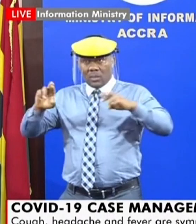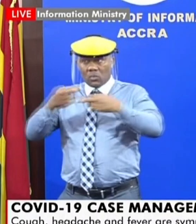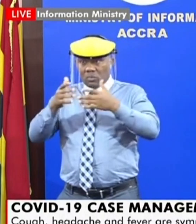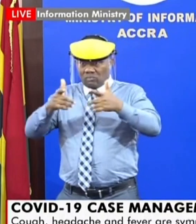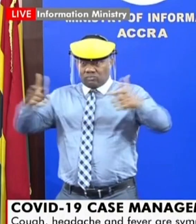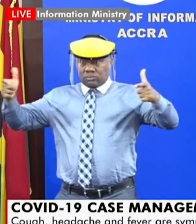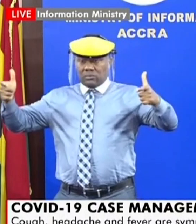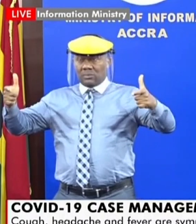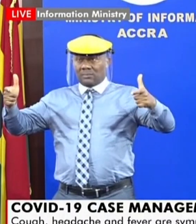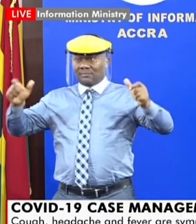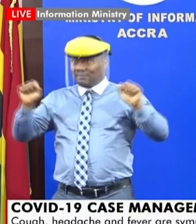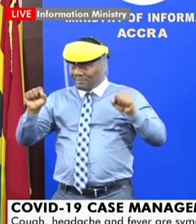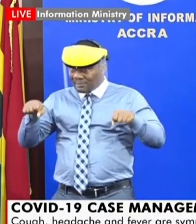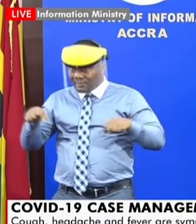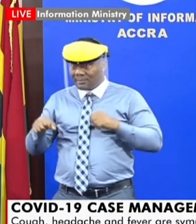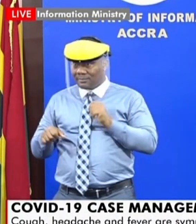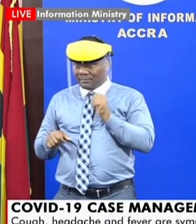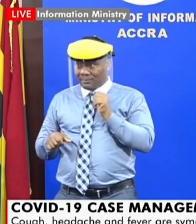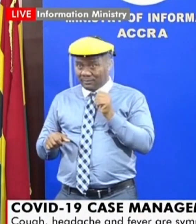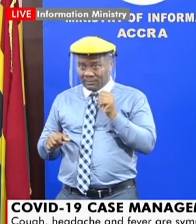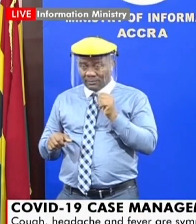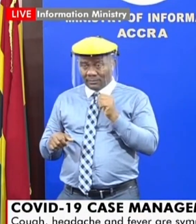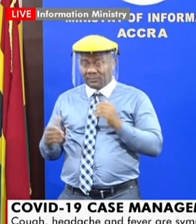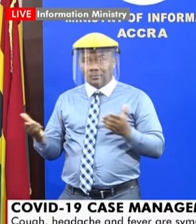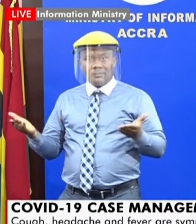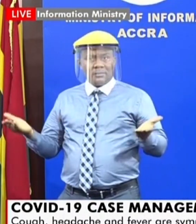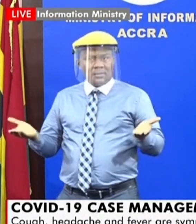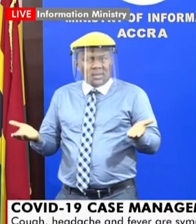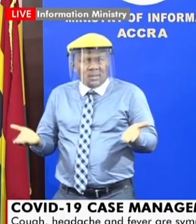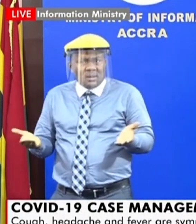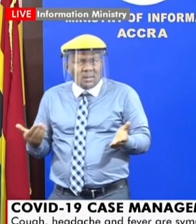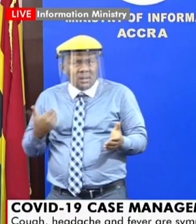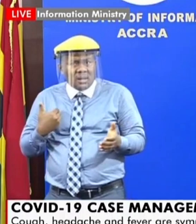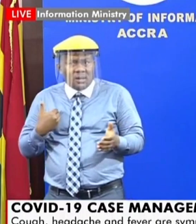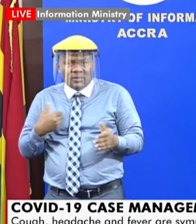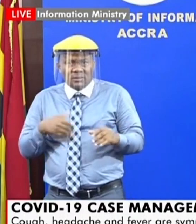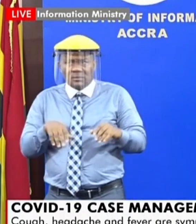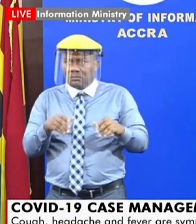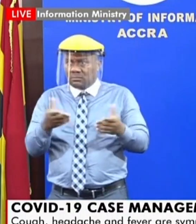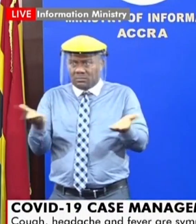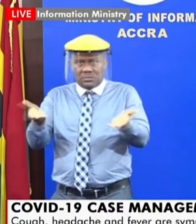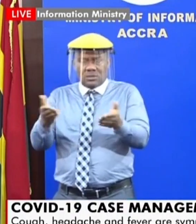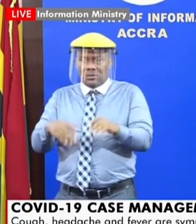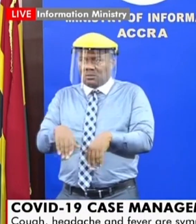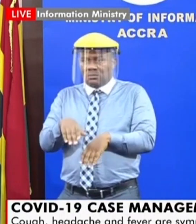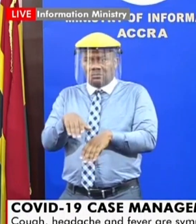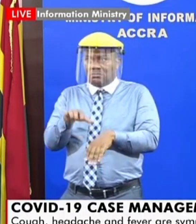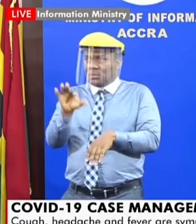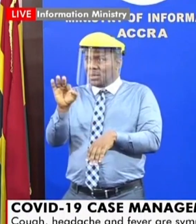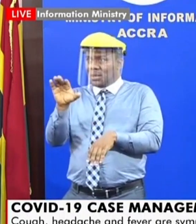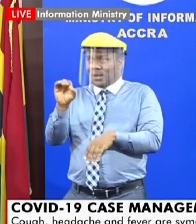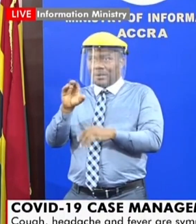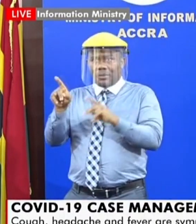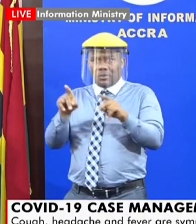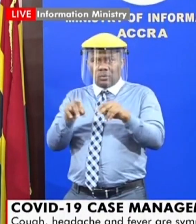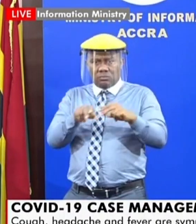based on social distancing. In this auditorium, for example, we have seating for about 90 persons